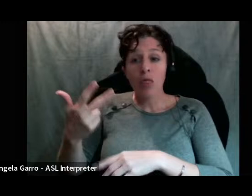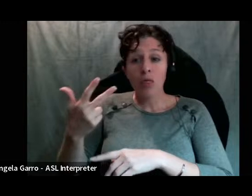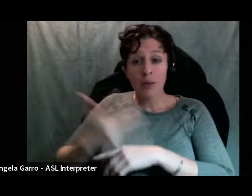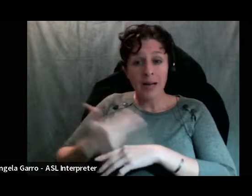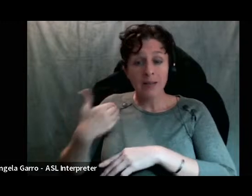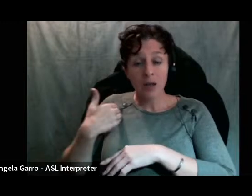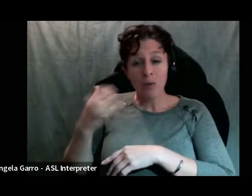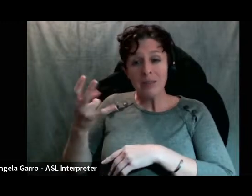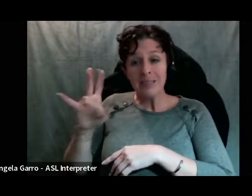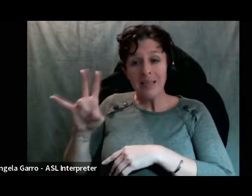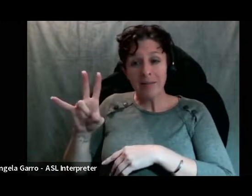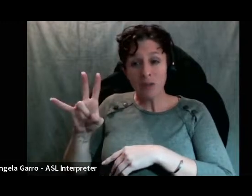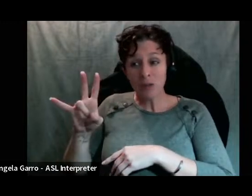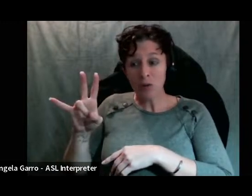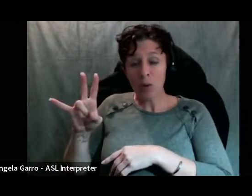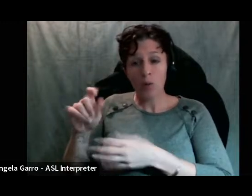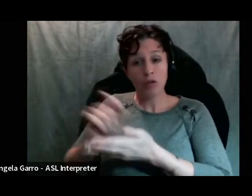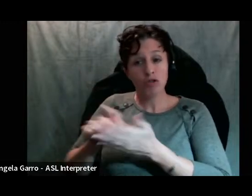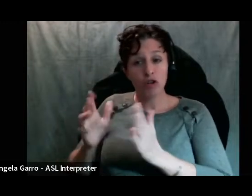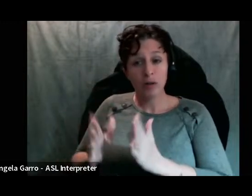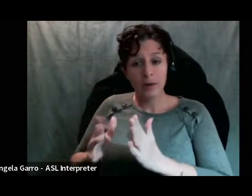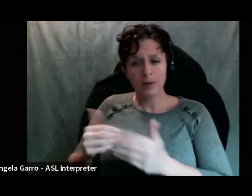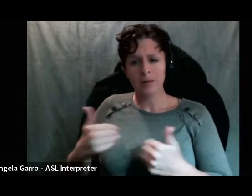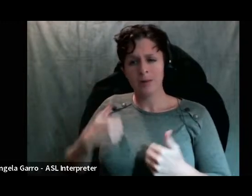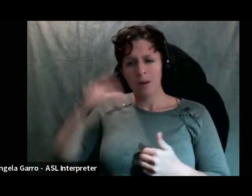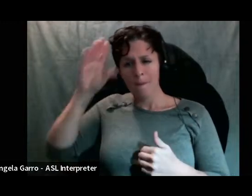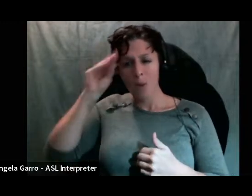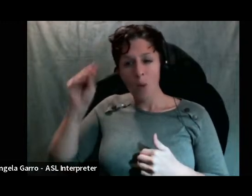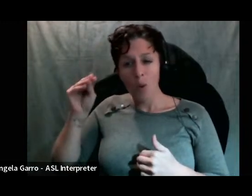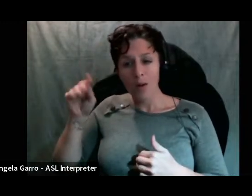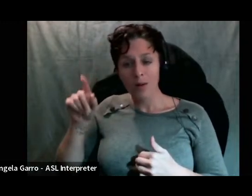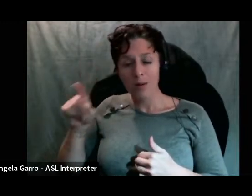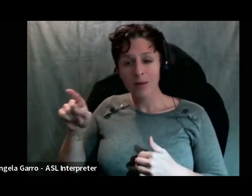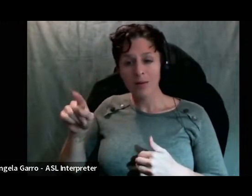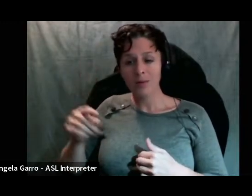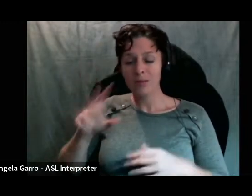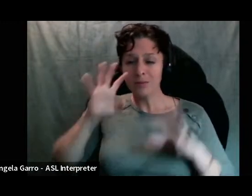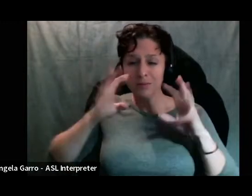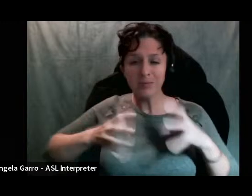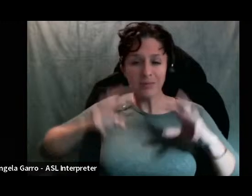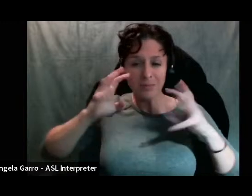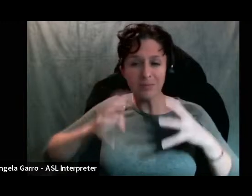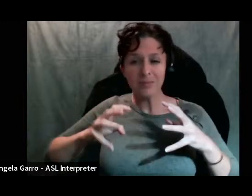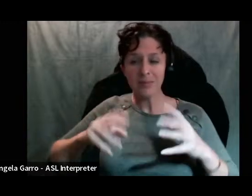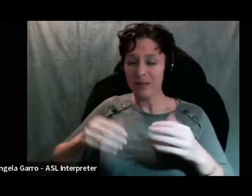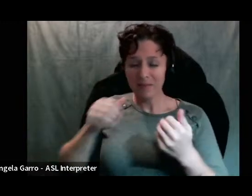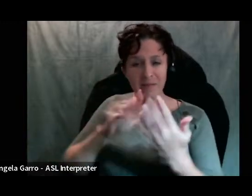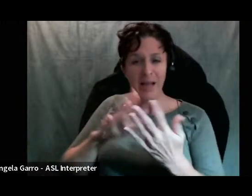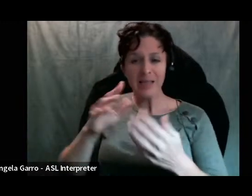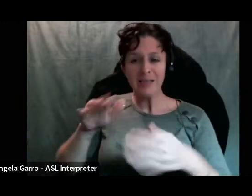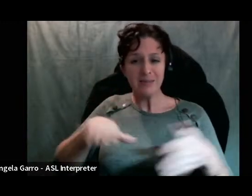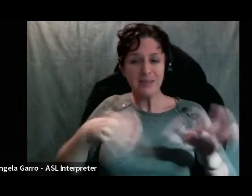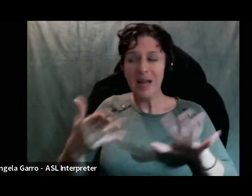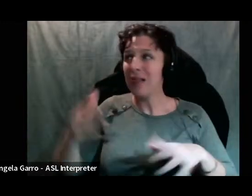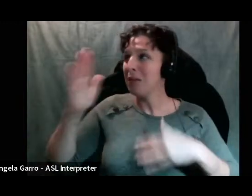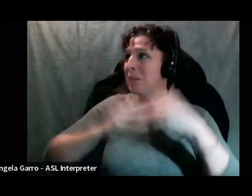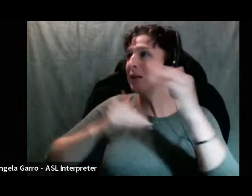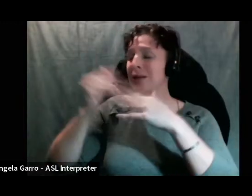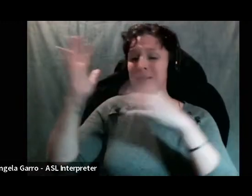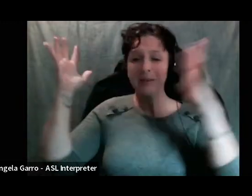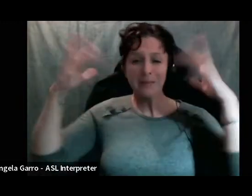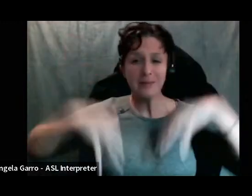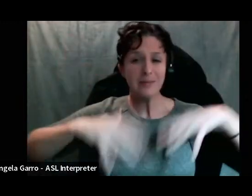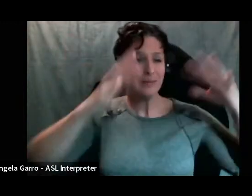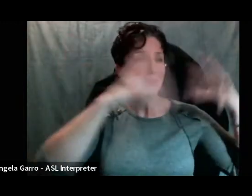17-year-old Palestinian journalist, a young boy, sobbed to the world in the face of death while buildings collapsed and bodies bled